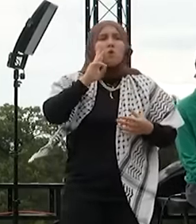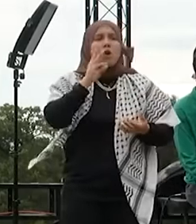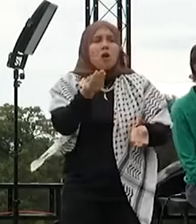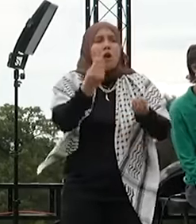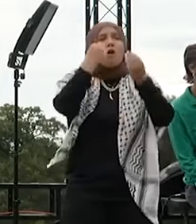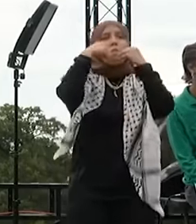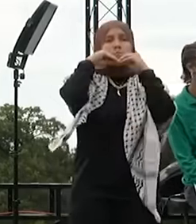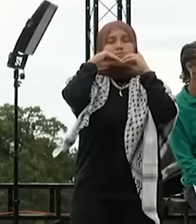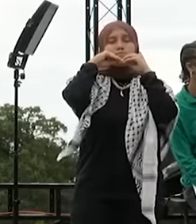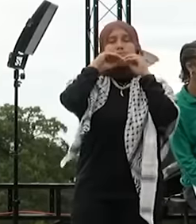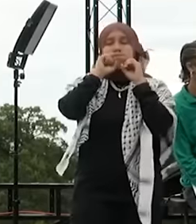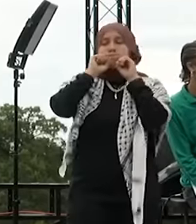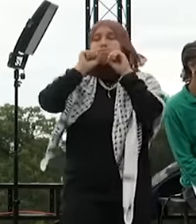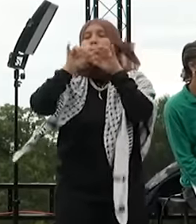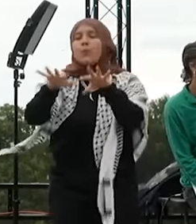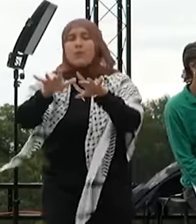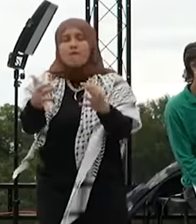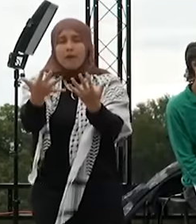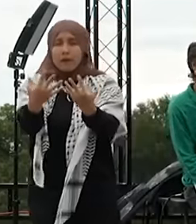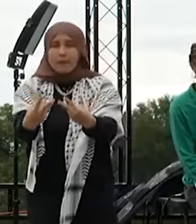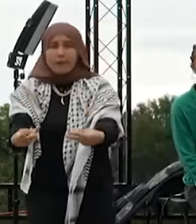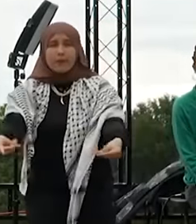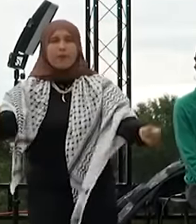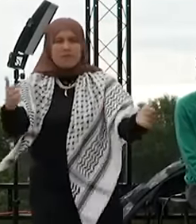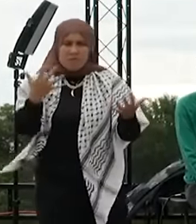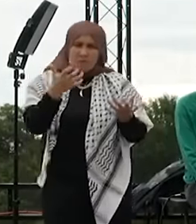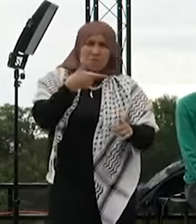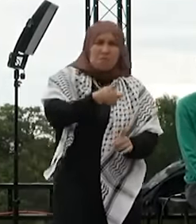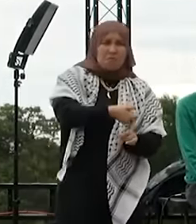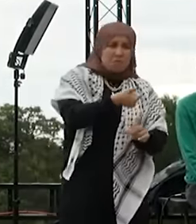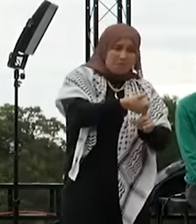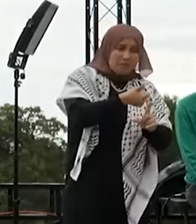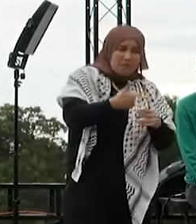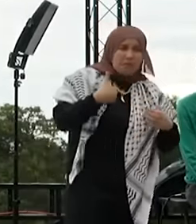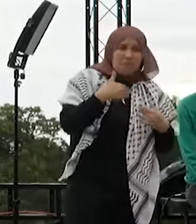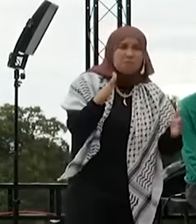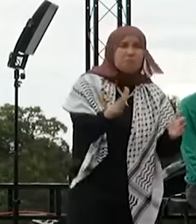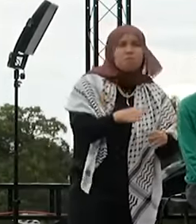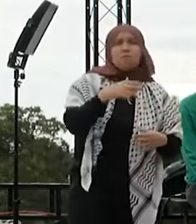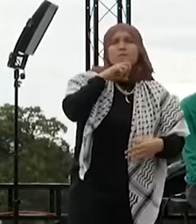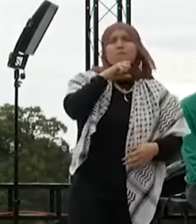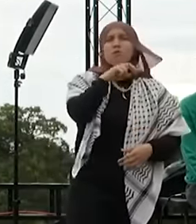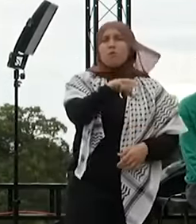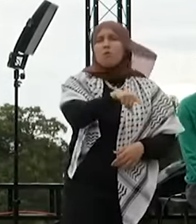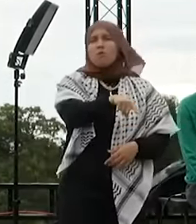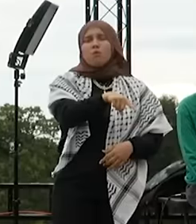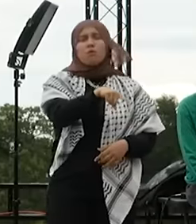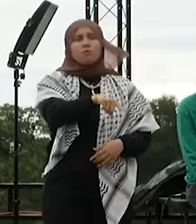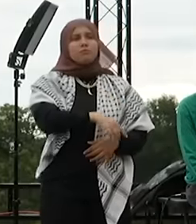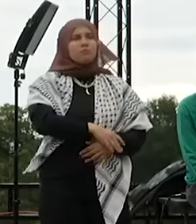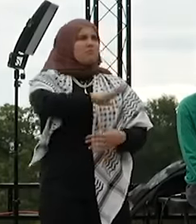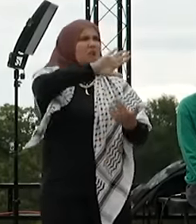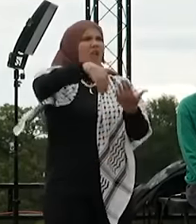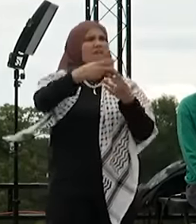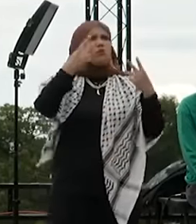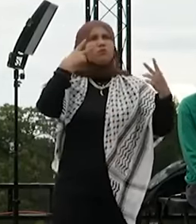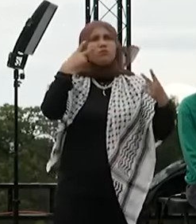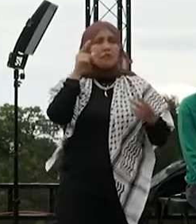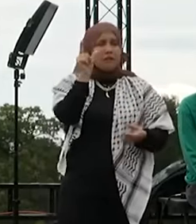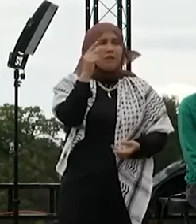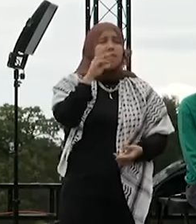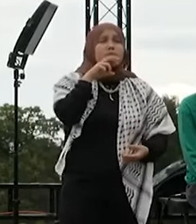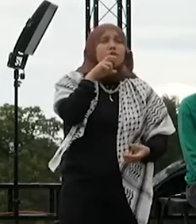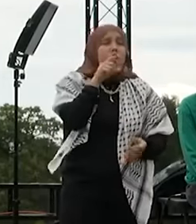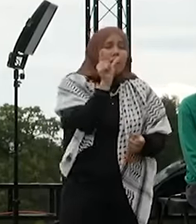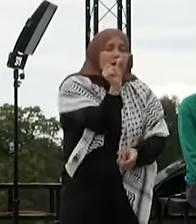mouths and go to the fire and extinguish the fire with that water. All of you have seen the size of a